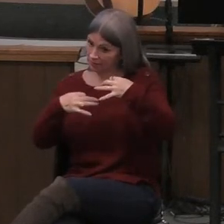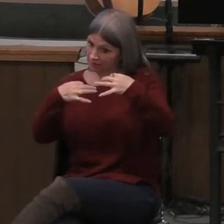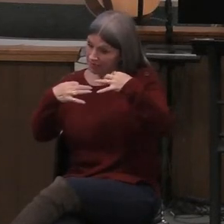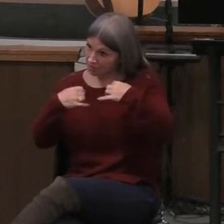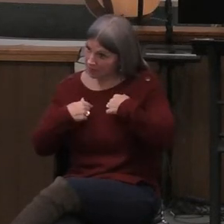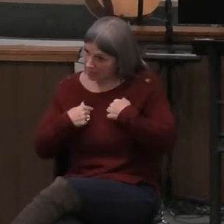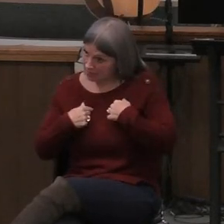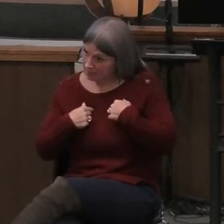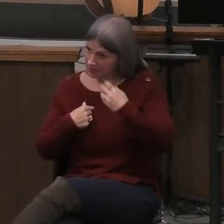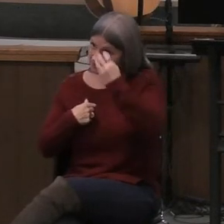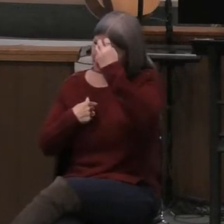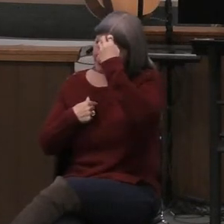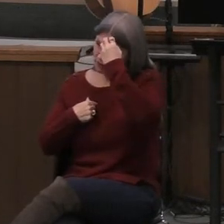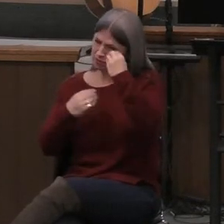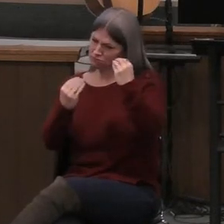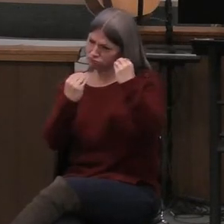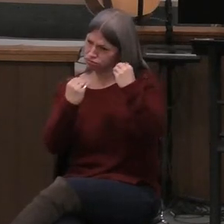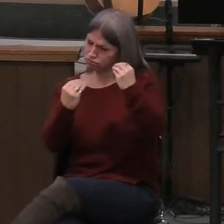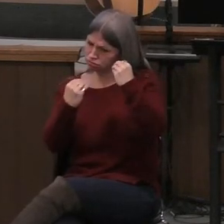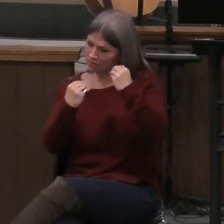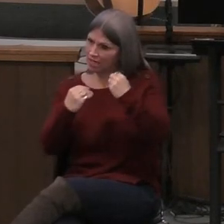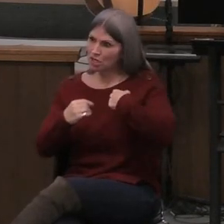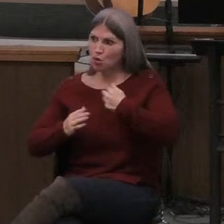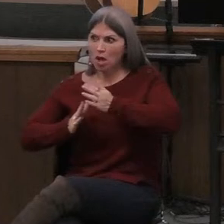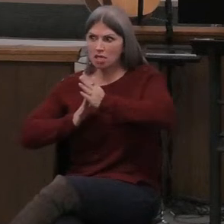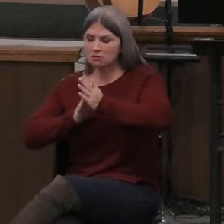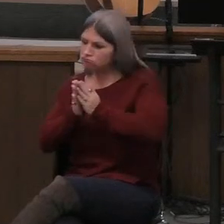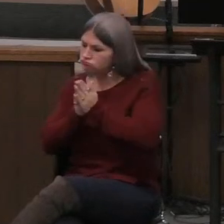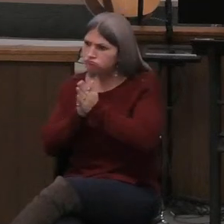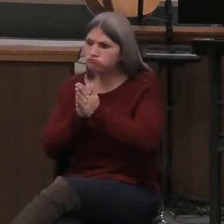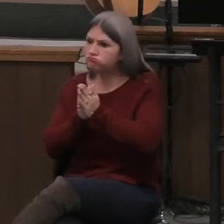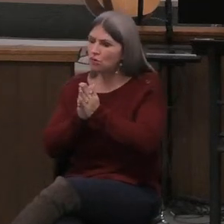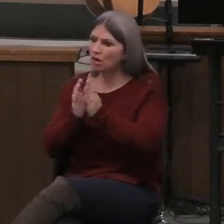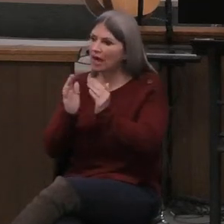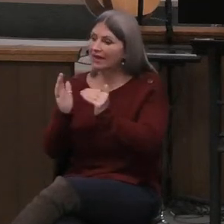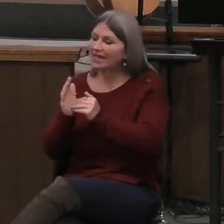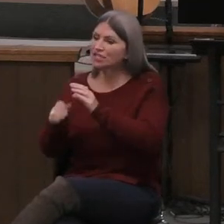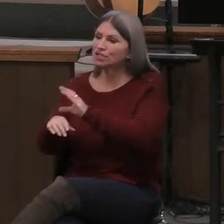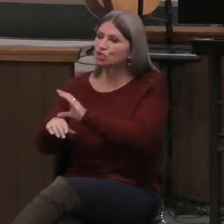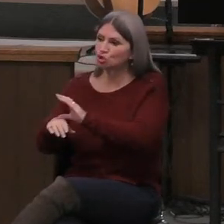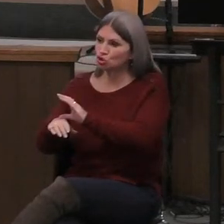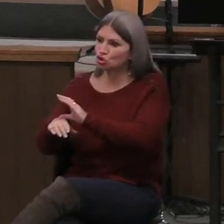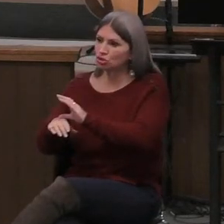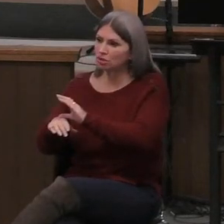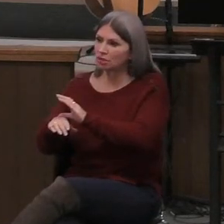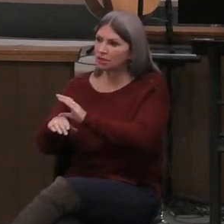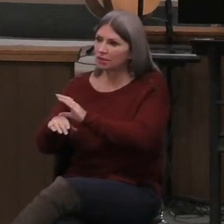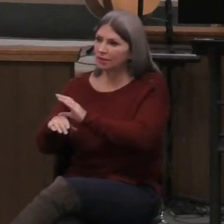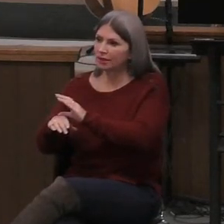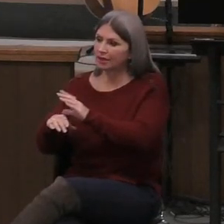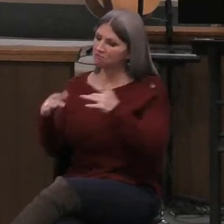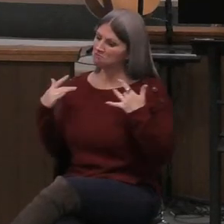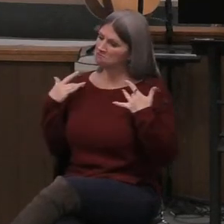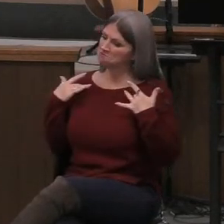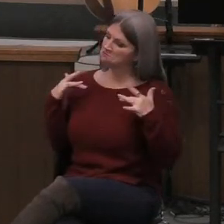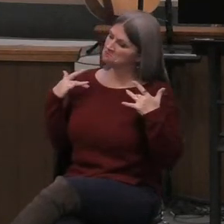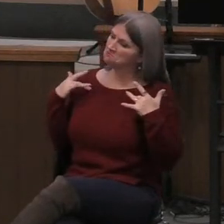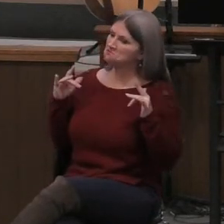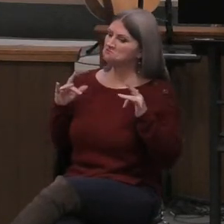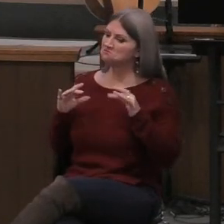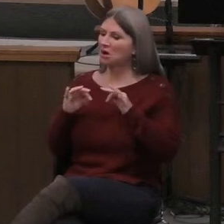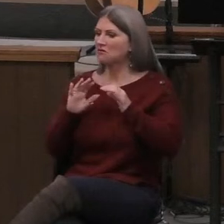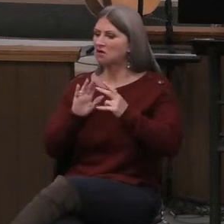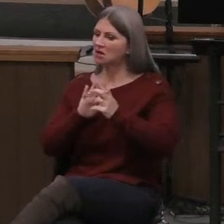He was zealous in persecuting the church. And he was blameless concerning the law.